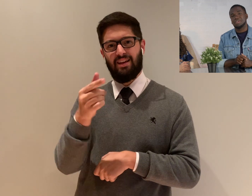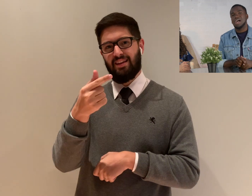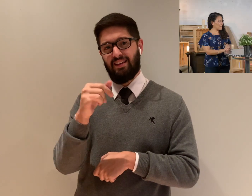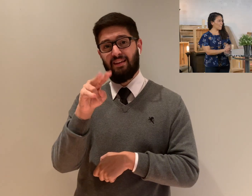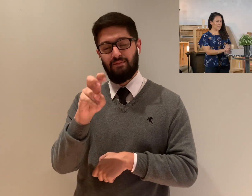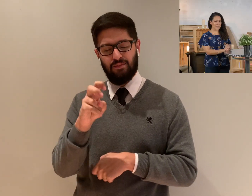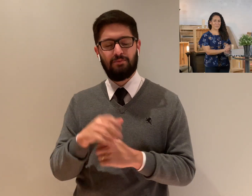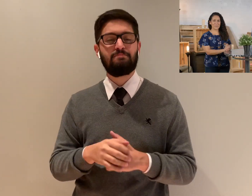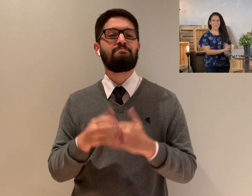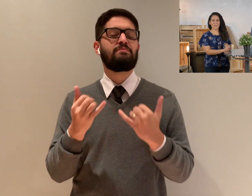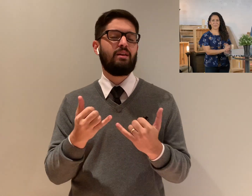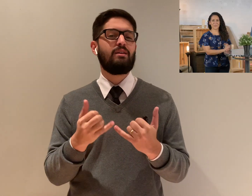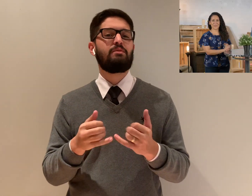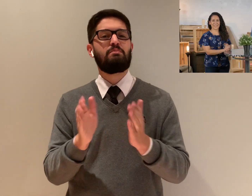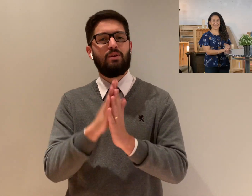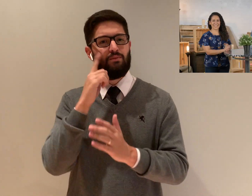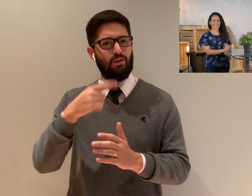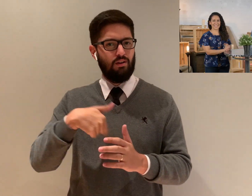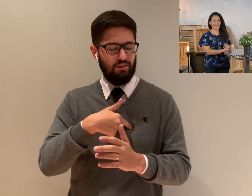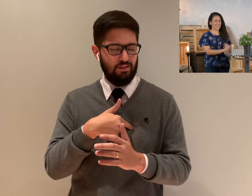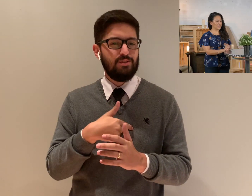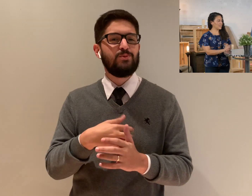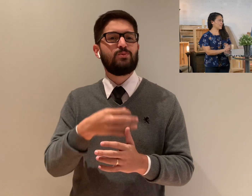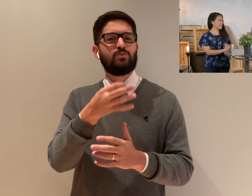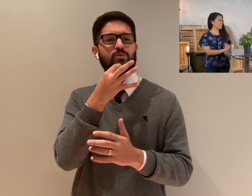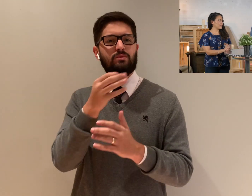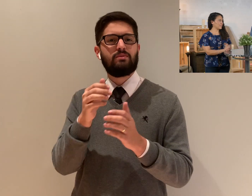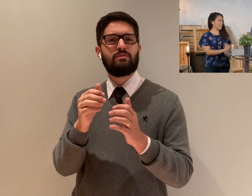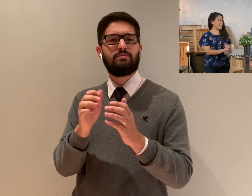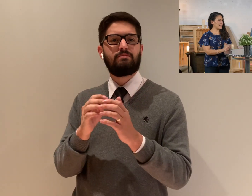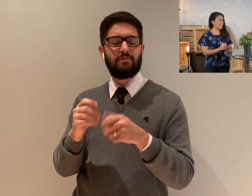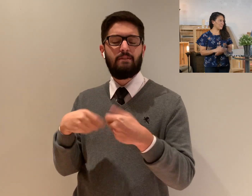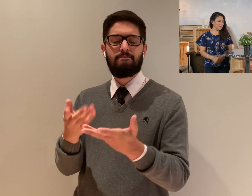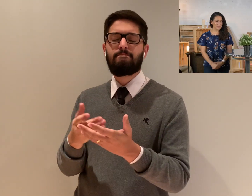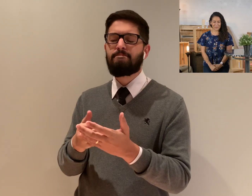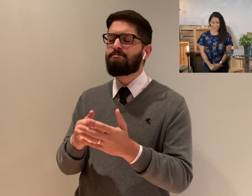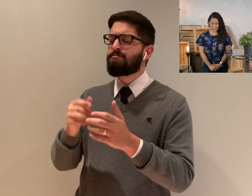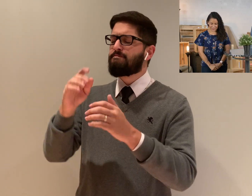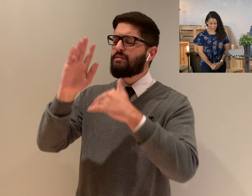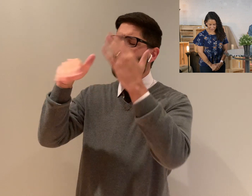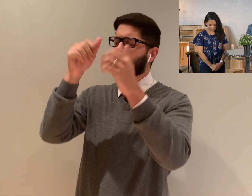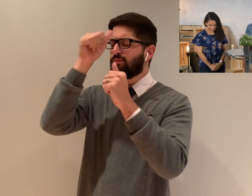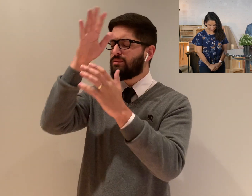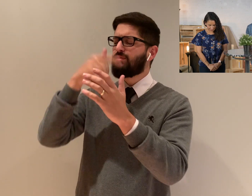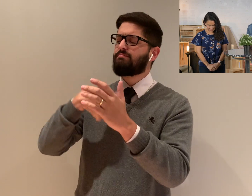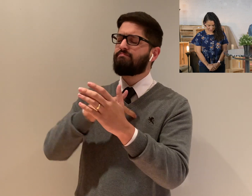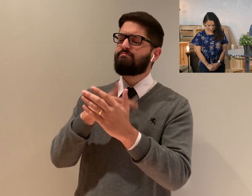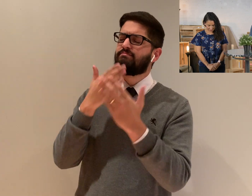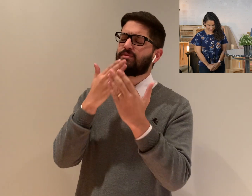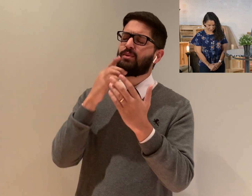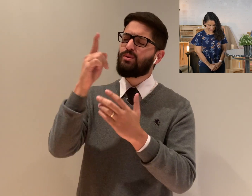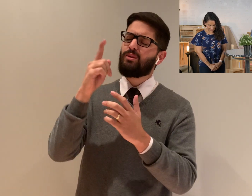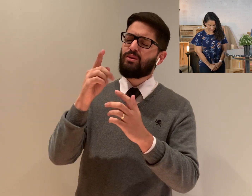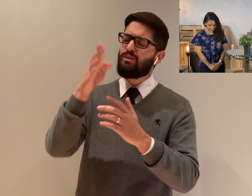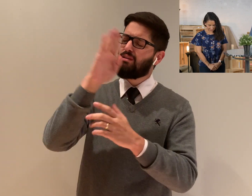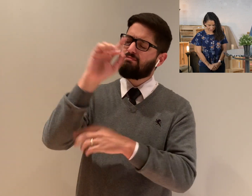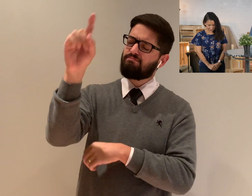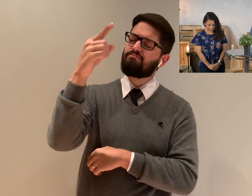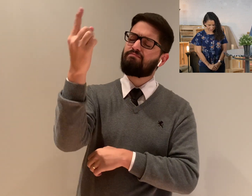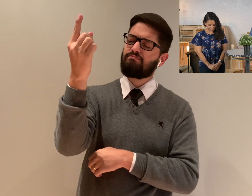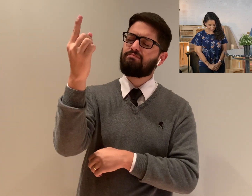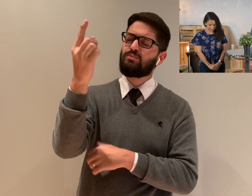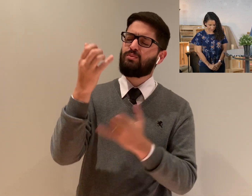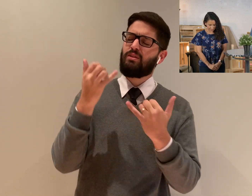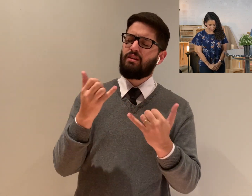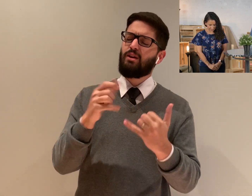cfmiami.org/give. With that said, I'm going to pray for us as we get ready to give. Heavenly Father, I'm so grateful that you are God all by